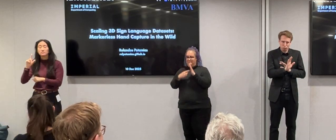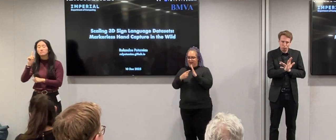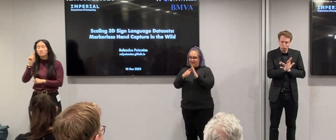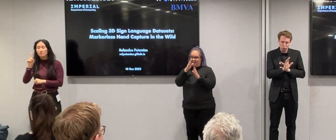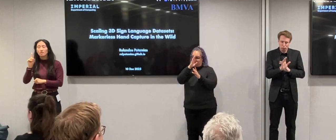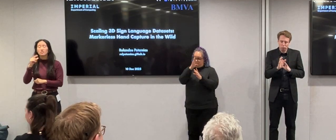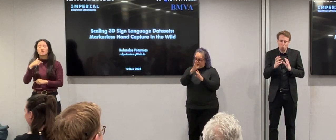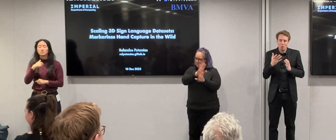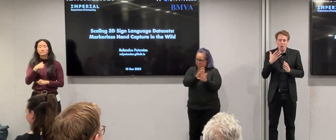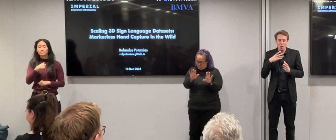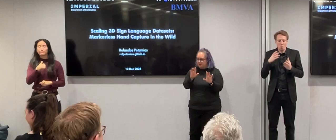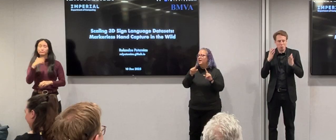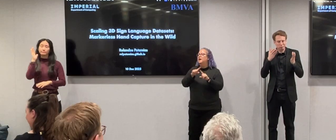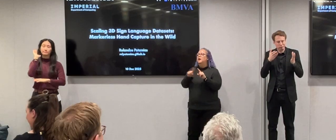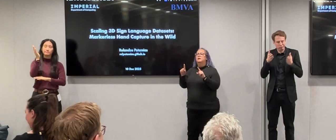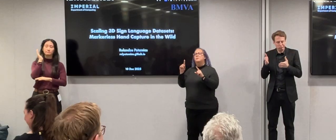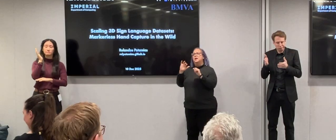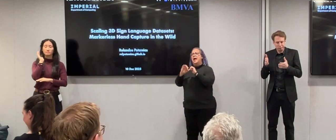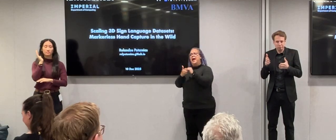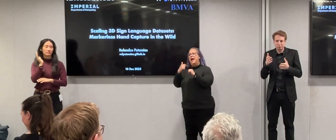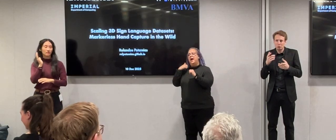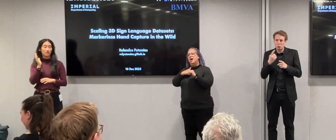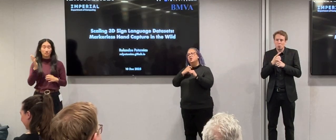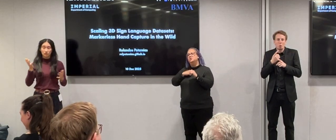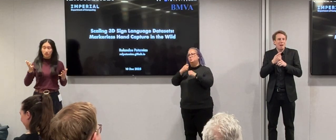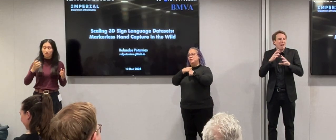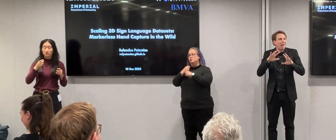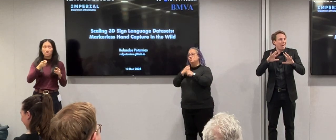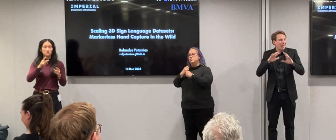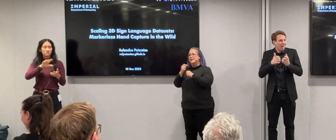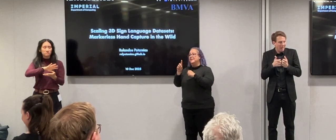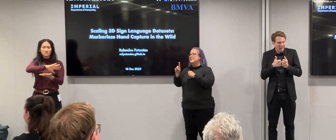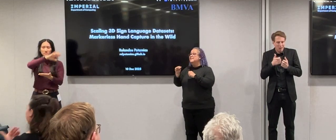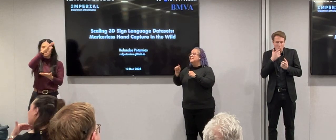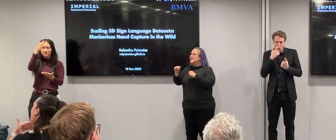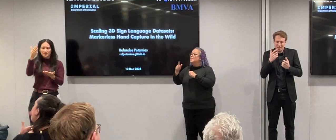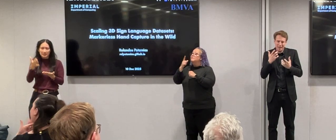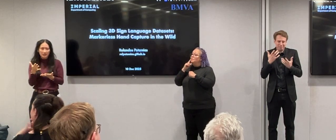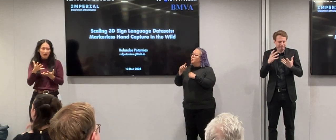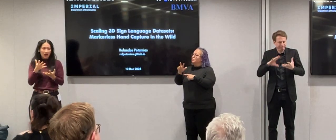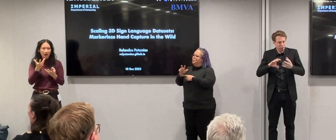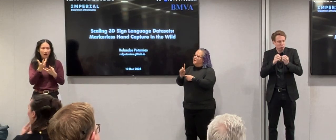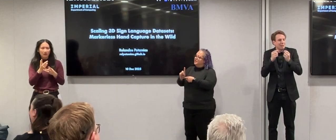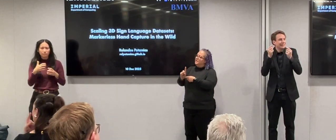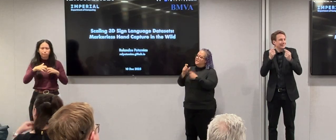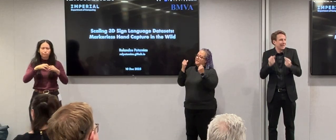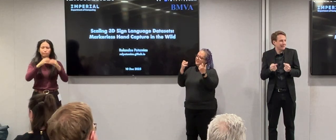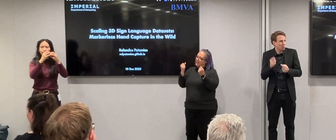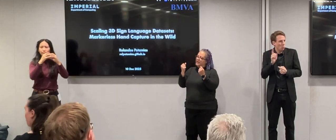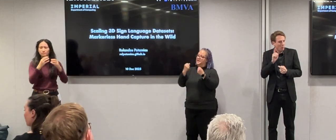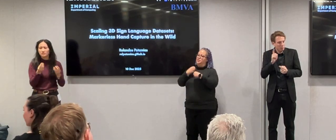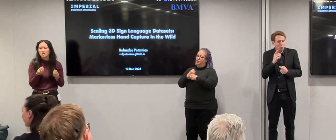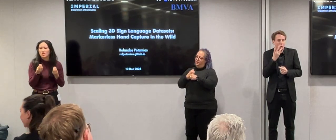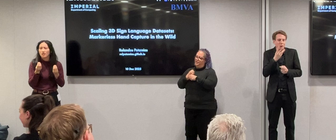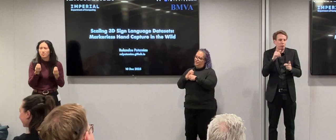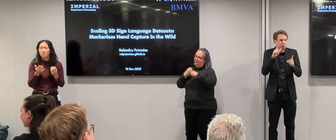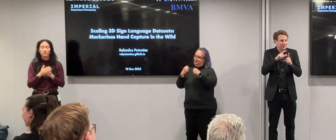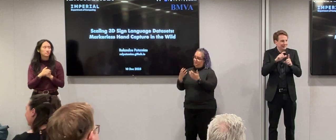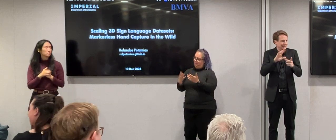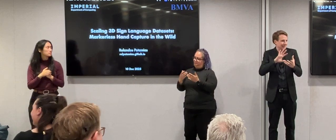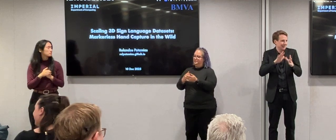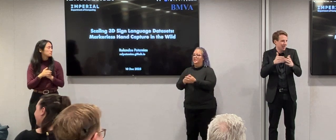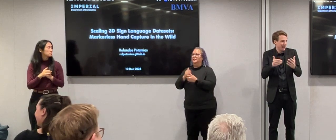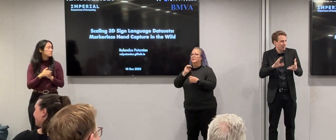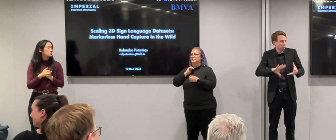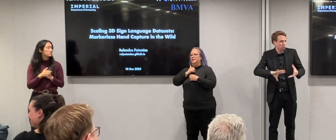can create data for 3D sign language generation. So our models were